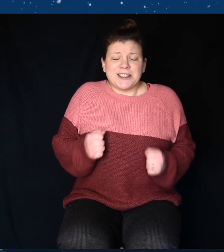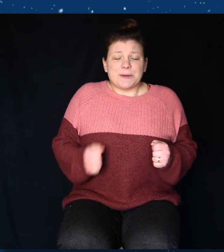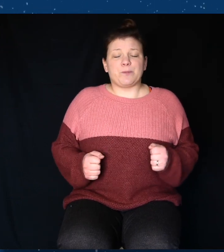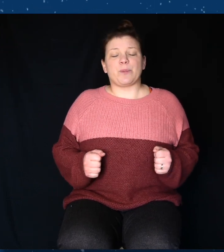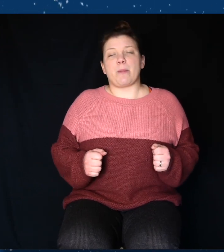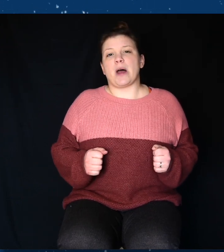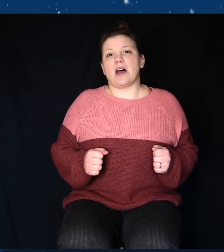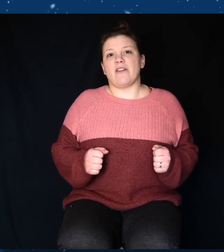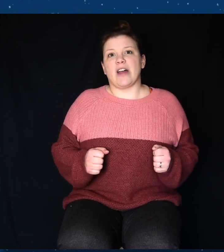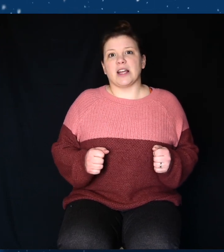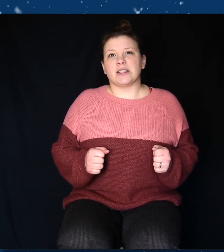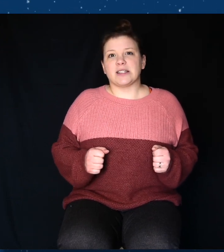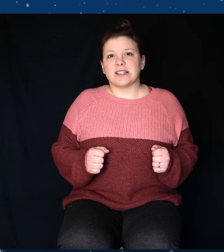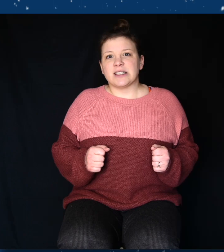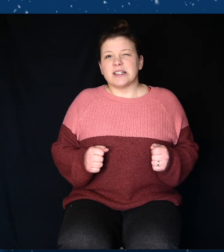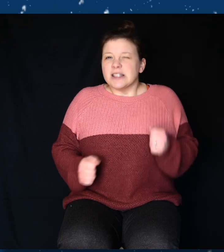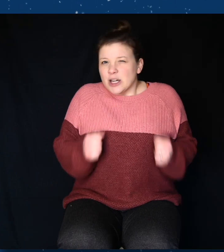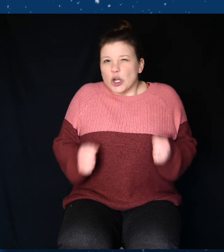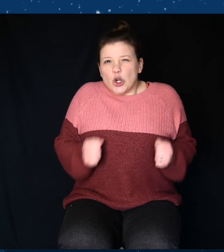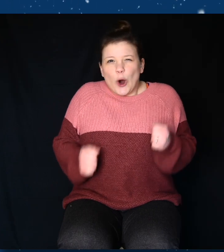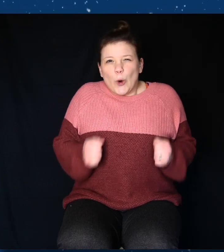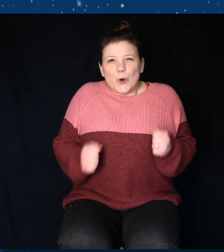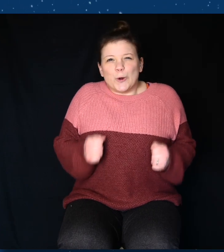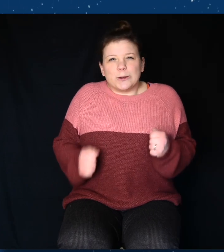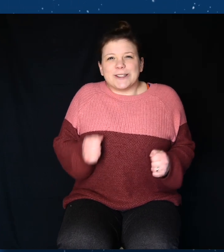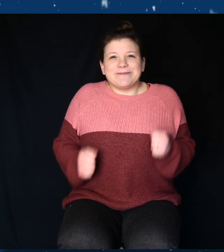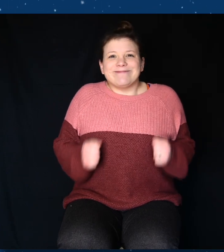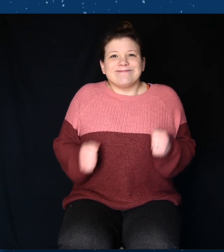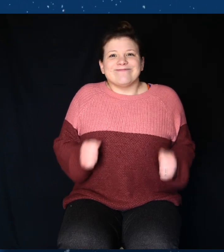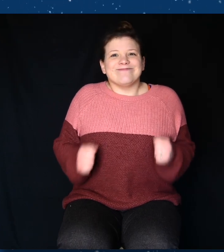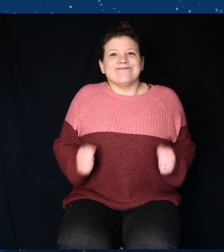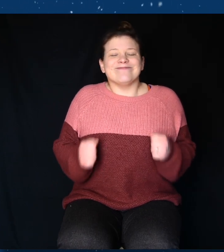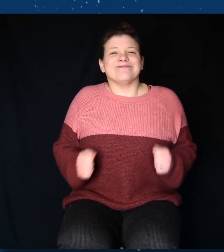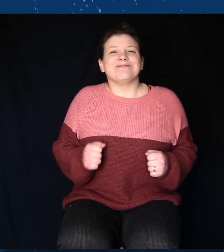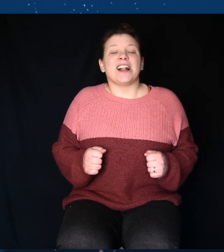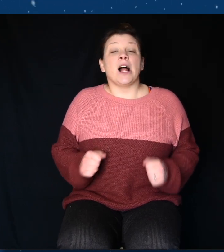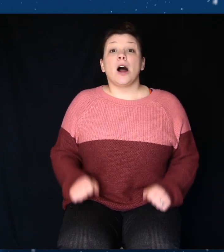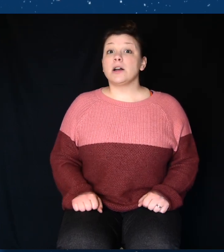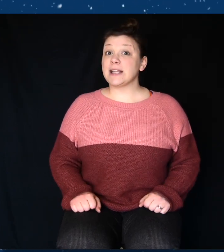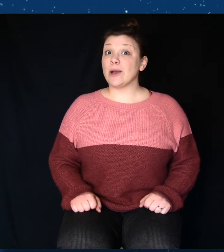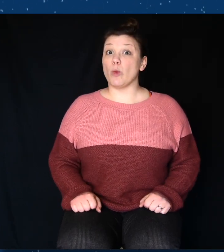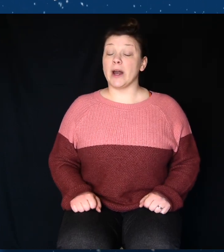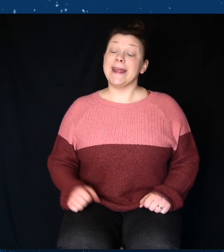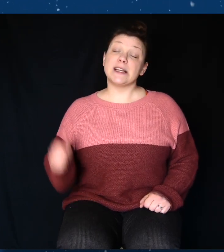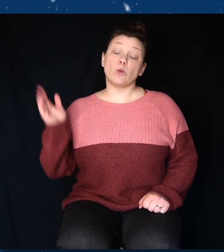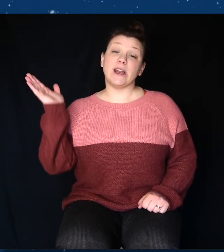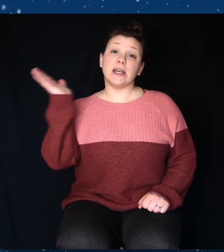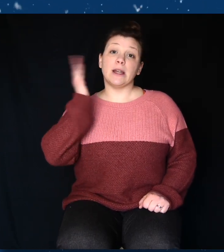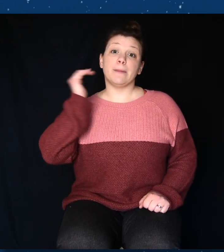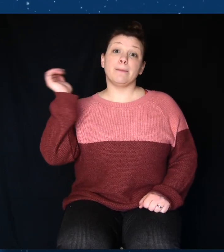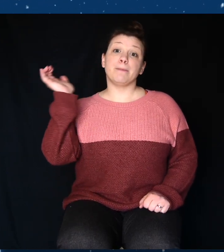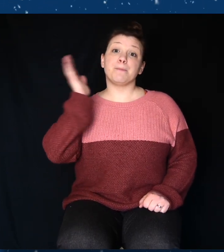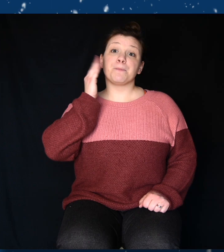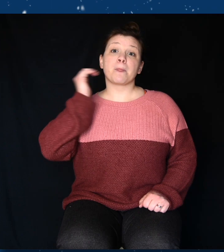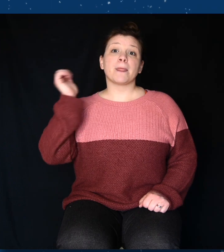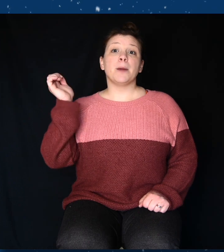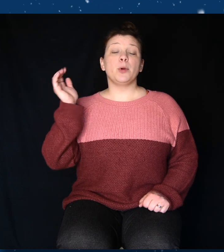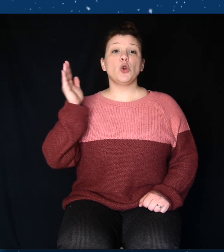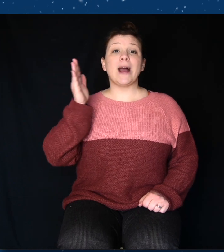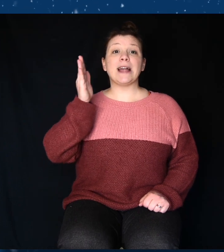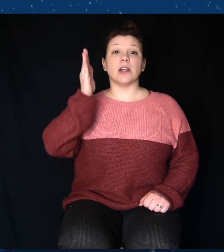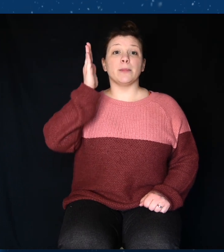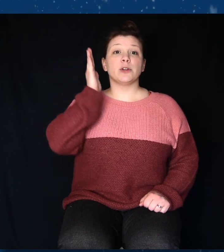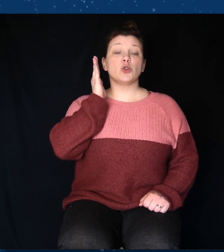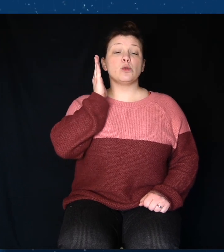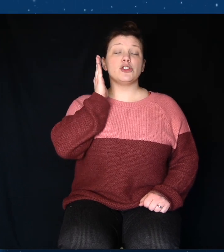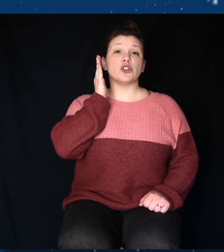cold. Perfect. Cold. Our second one is wind. Put